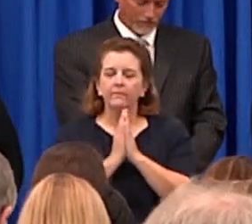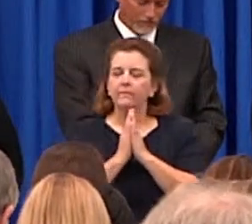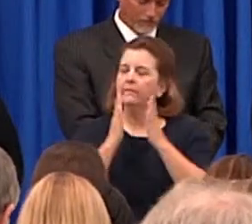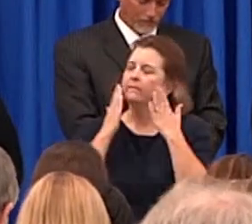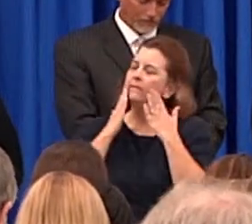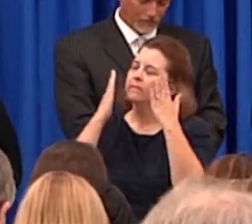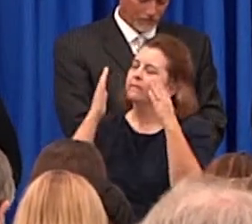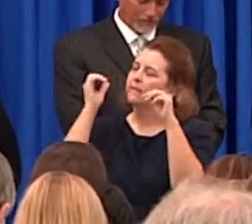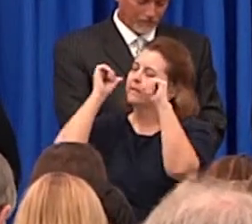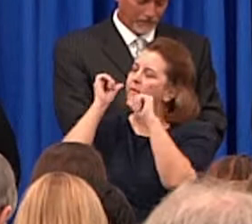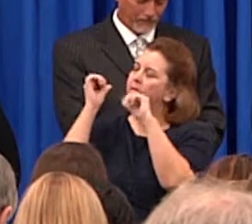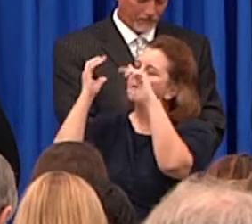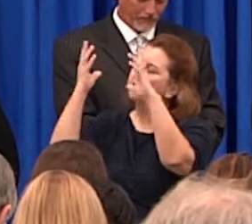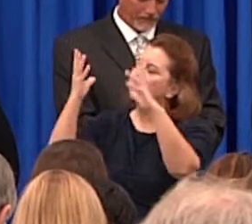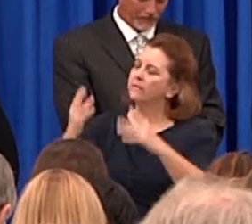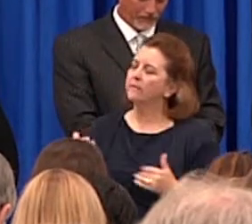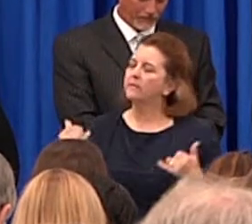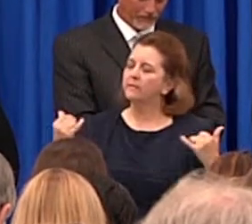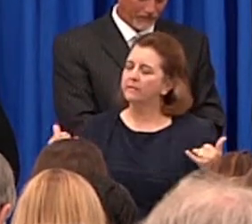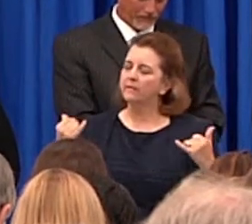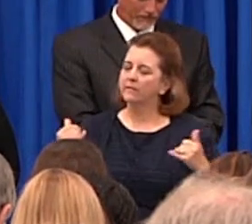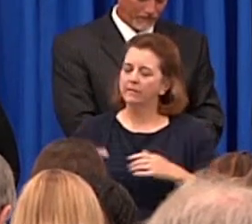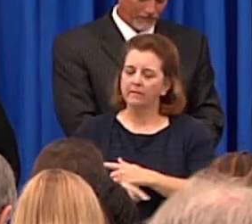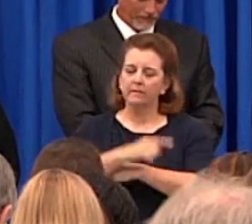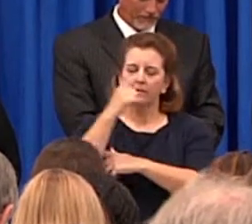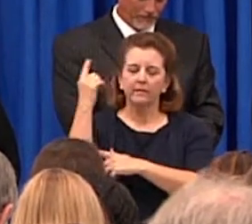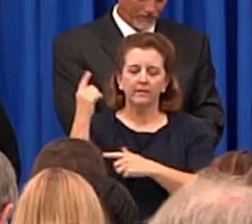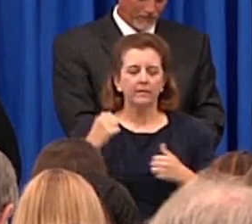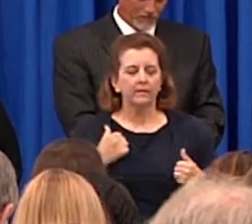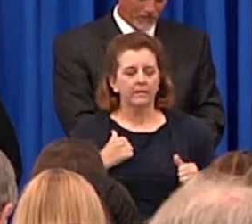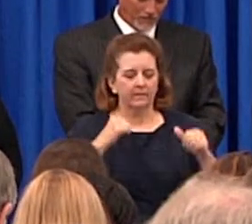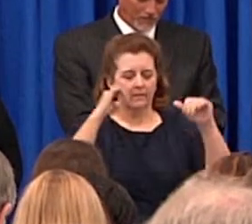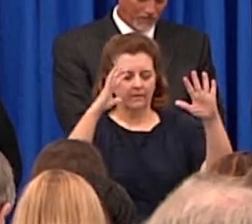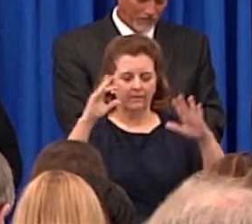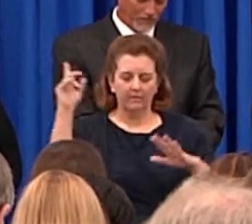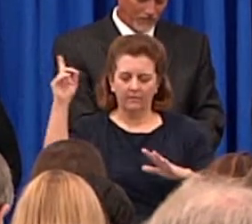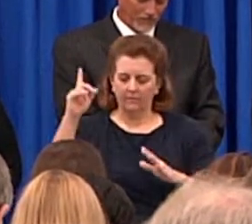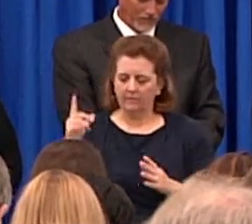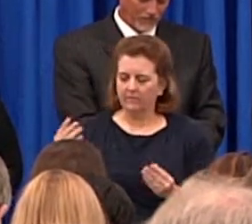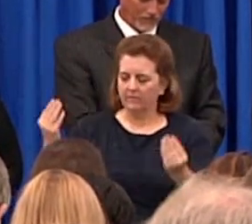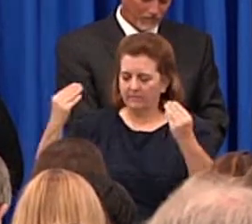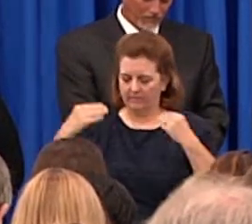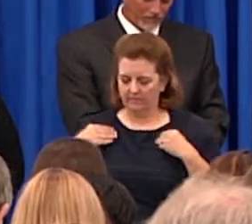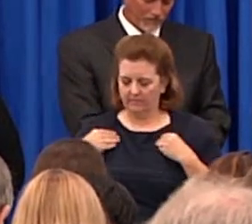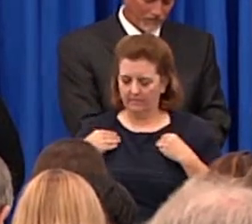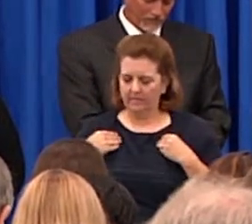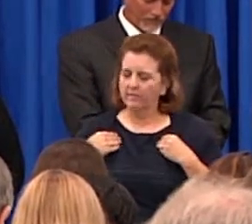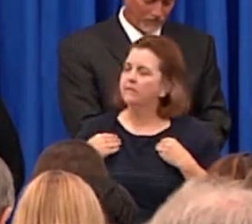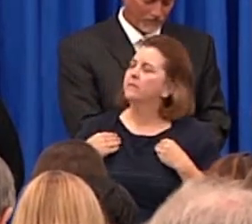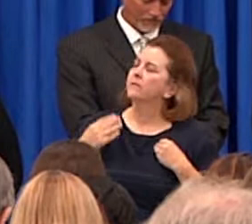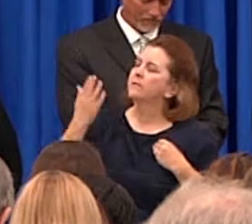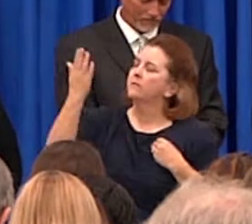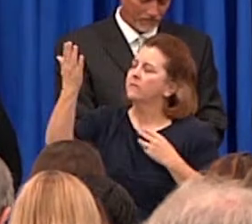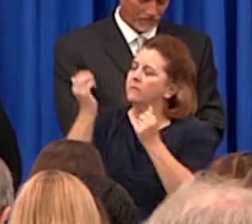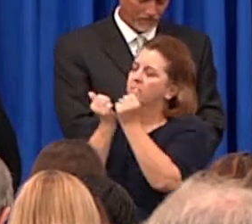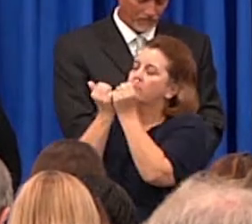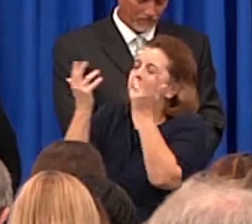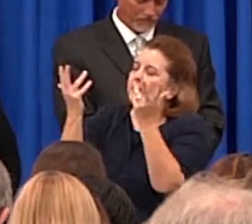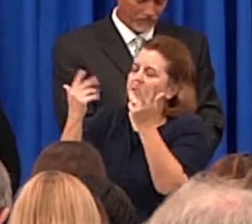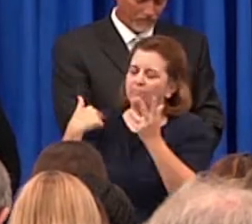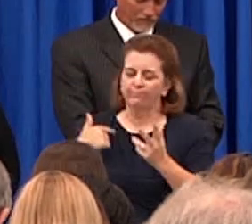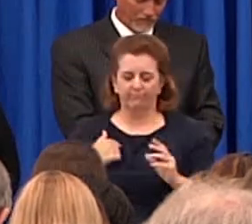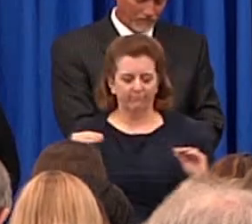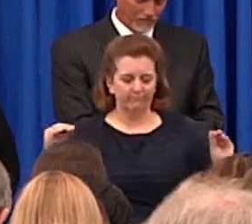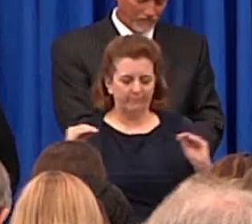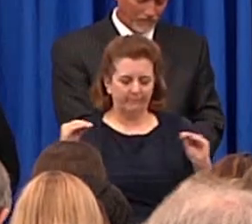Thank you, Father, for this day and for the sacrifices that you have made for us. Without you, we would not be here today.